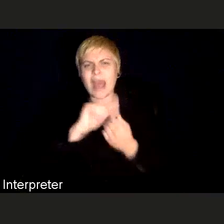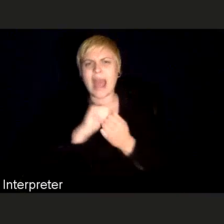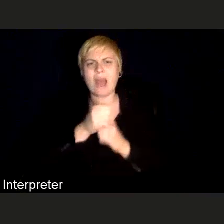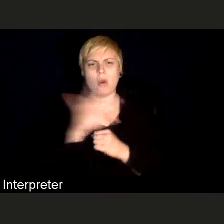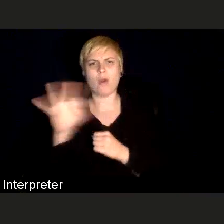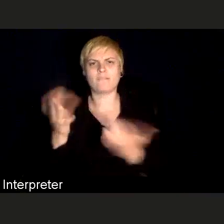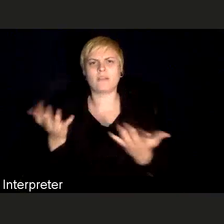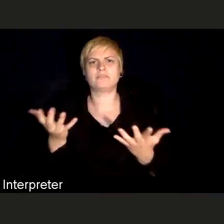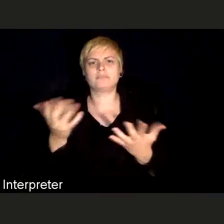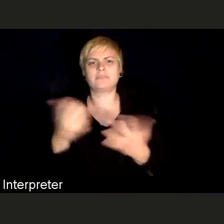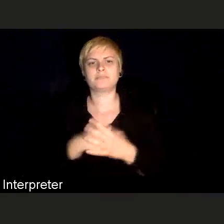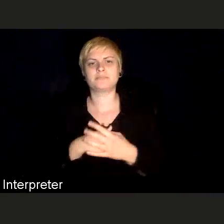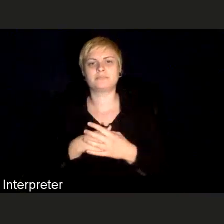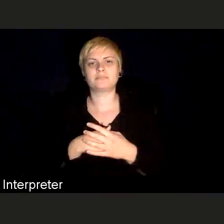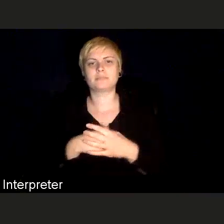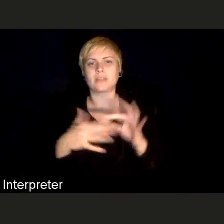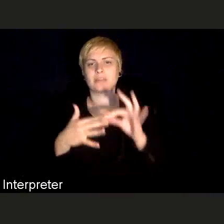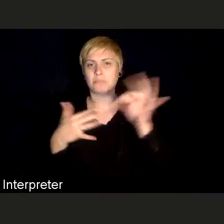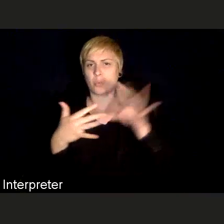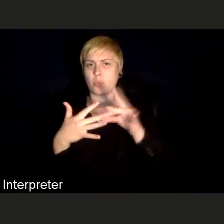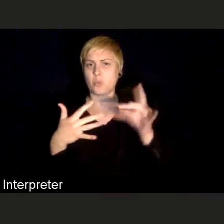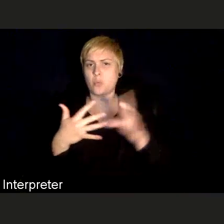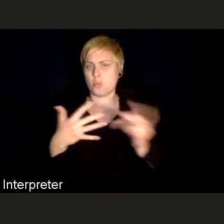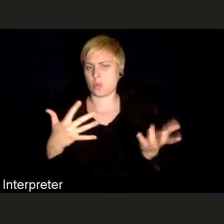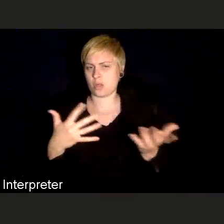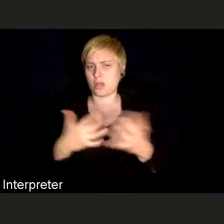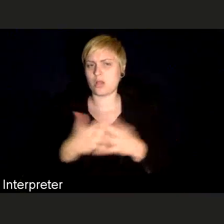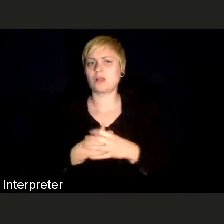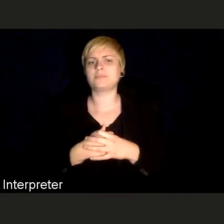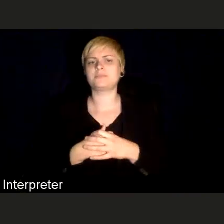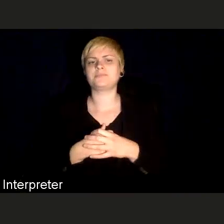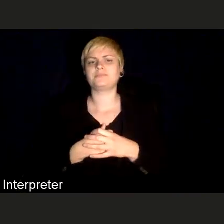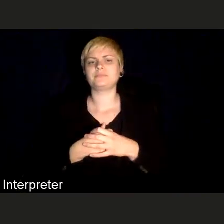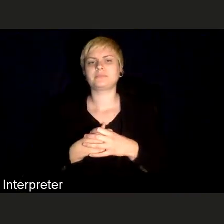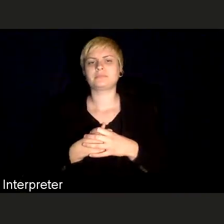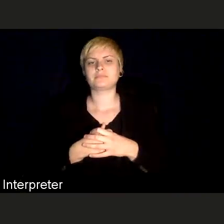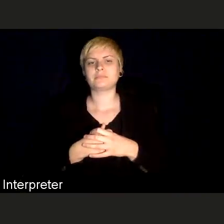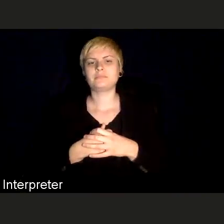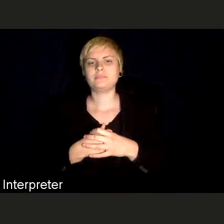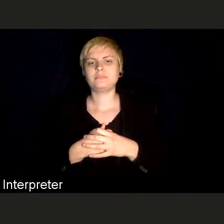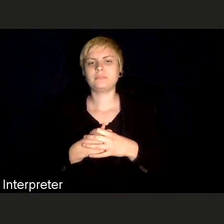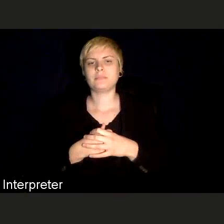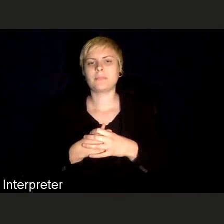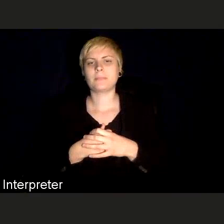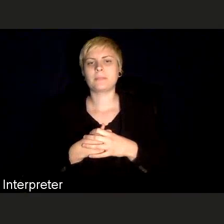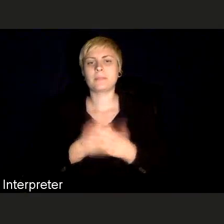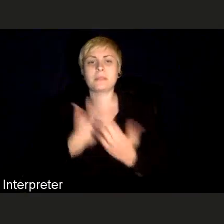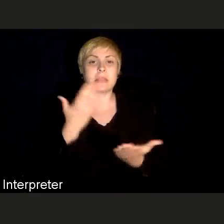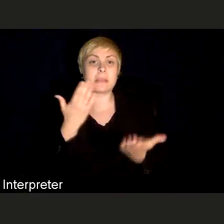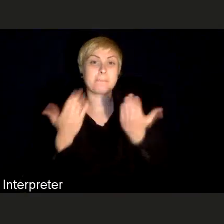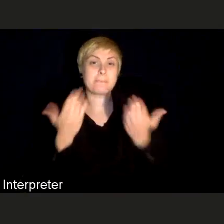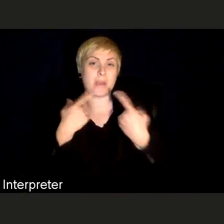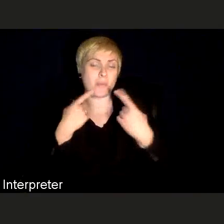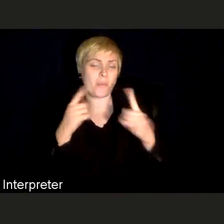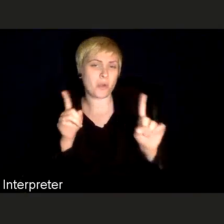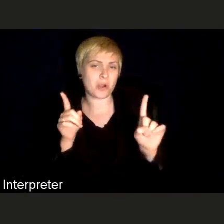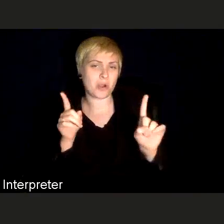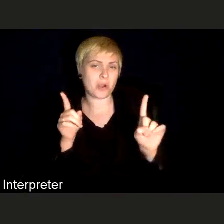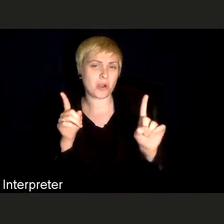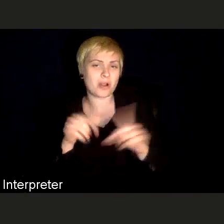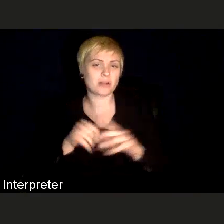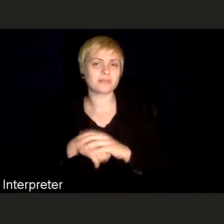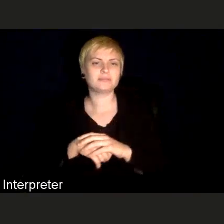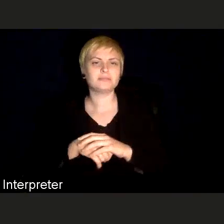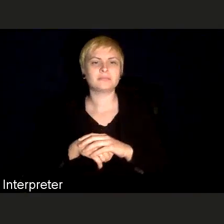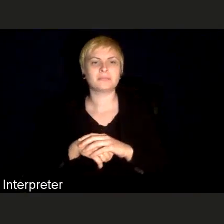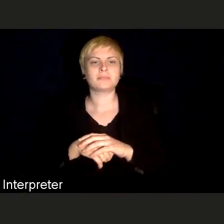So do I pull it, pull everything like this and try to take it off? That might work, okay?